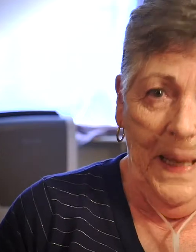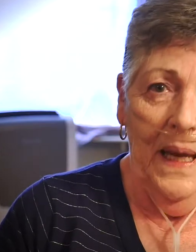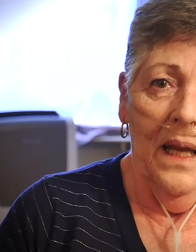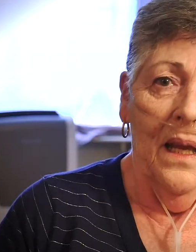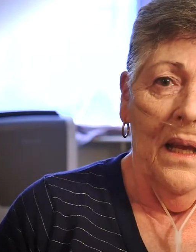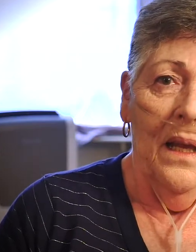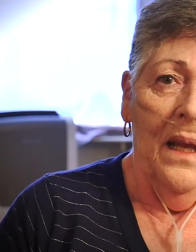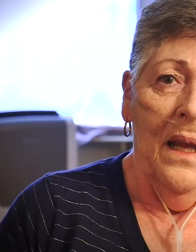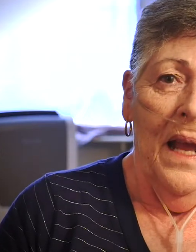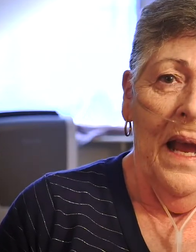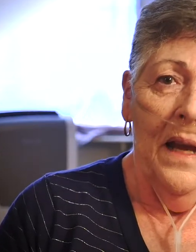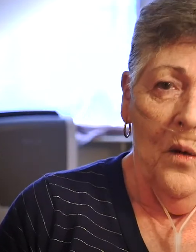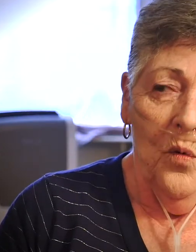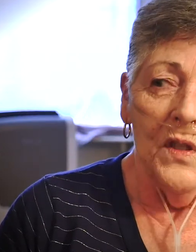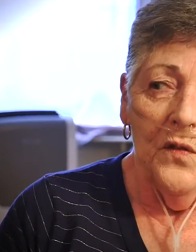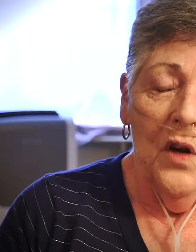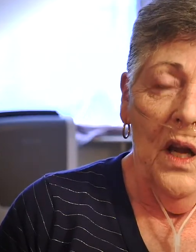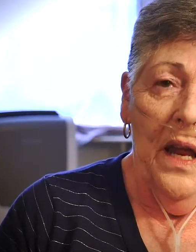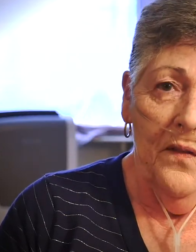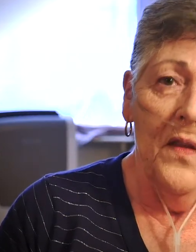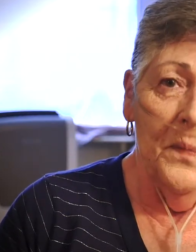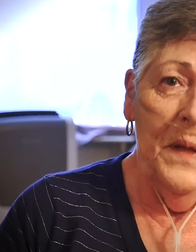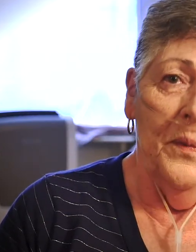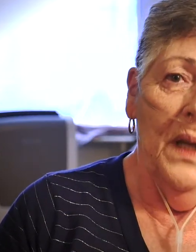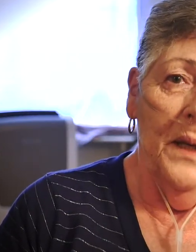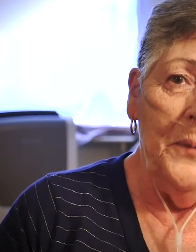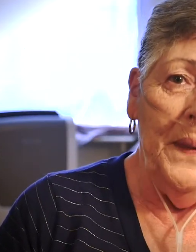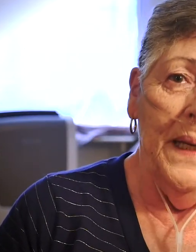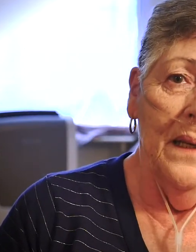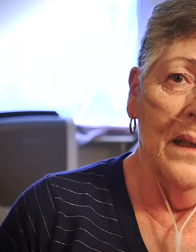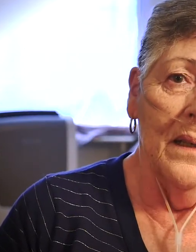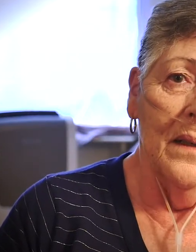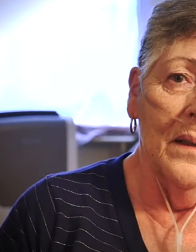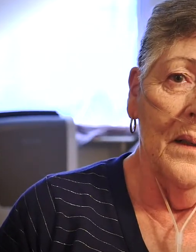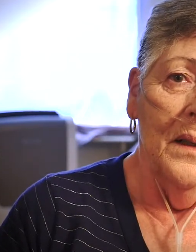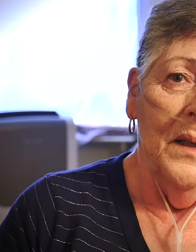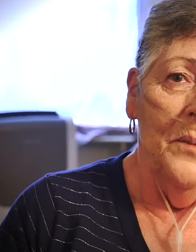me, and it works for a lot of other people like me,